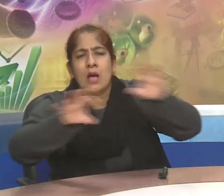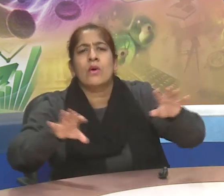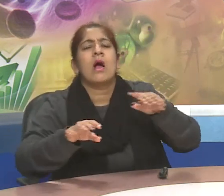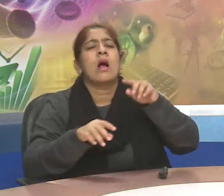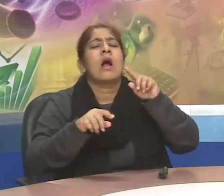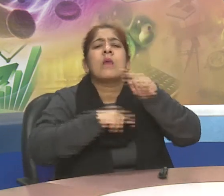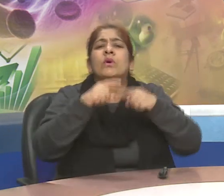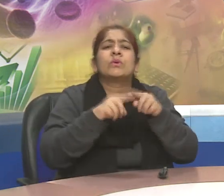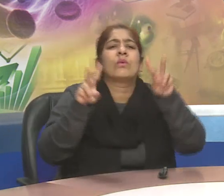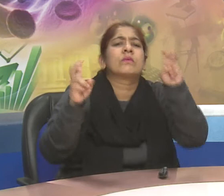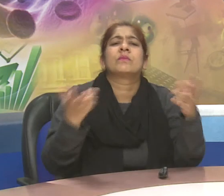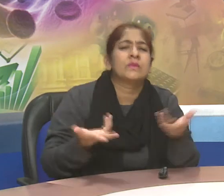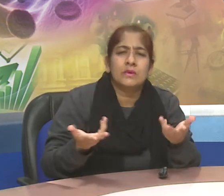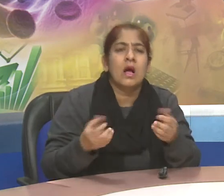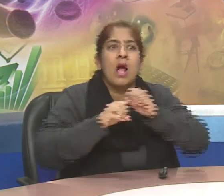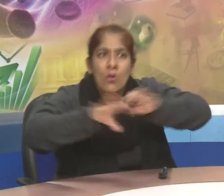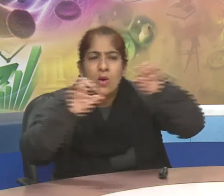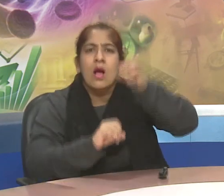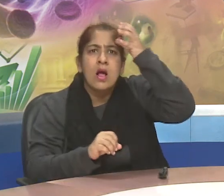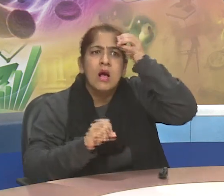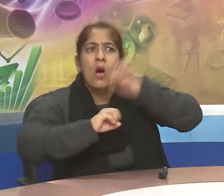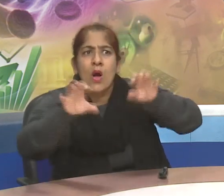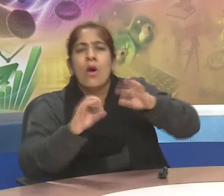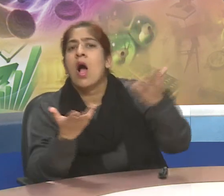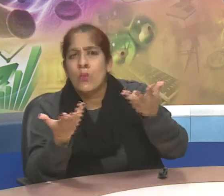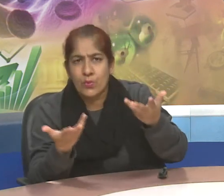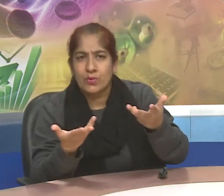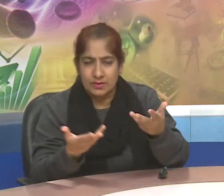What is the awareness role of business?